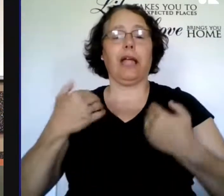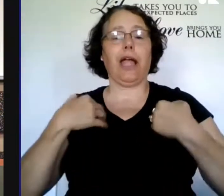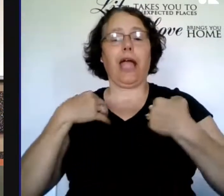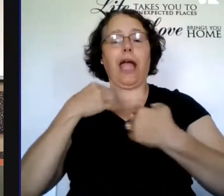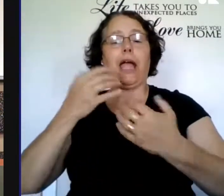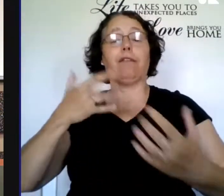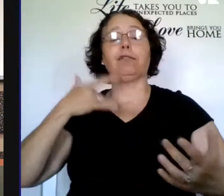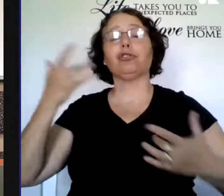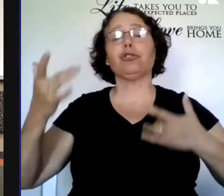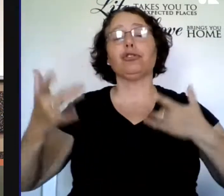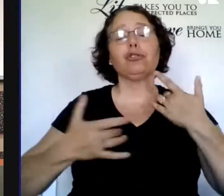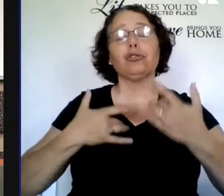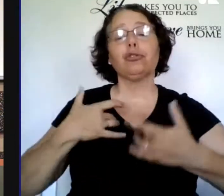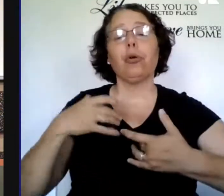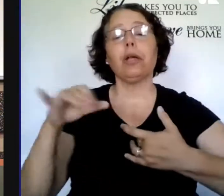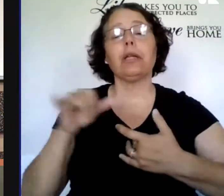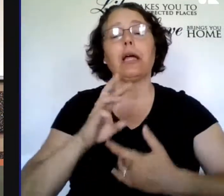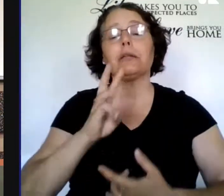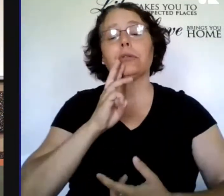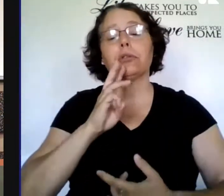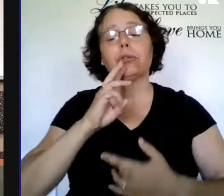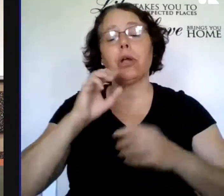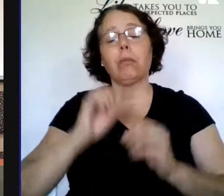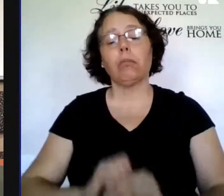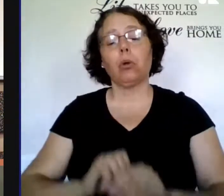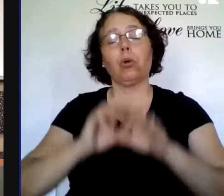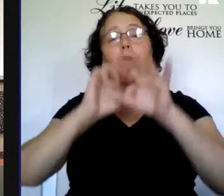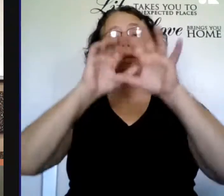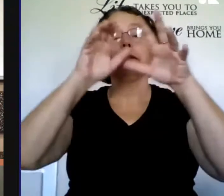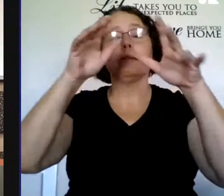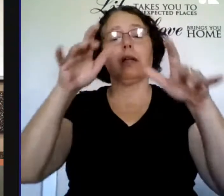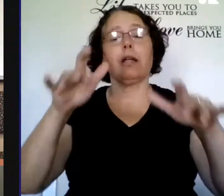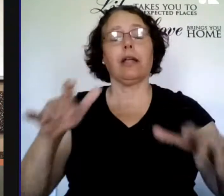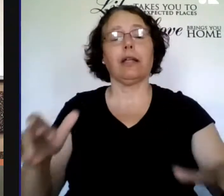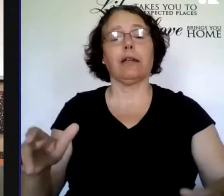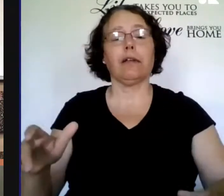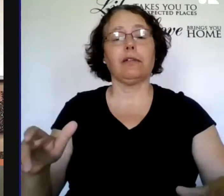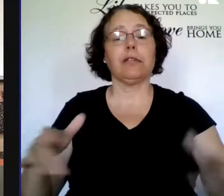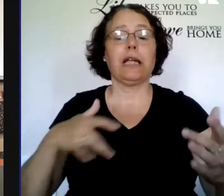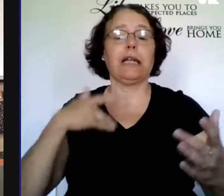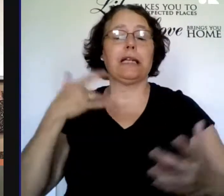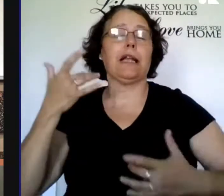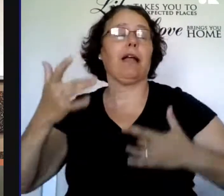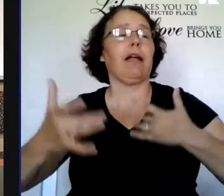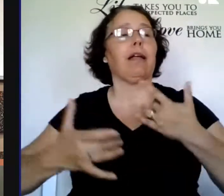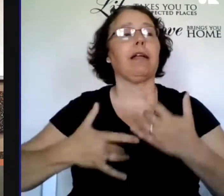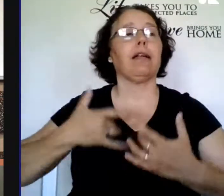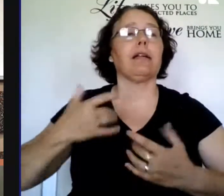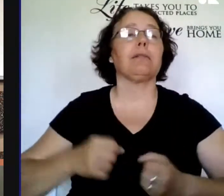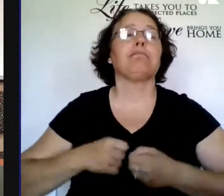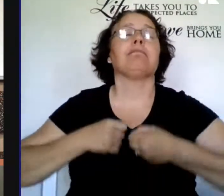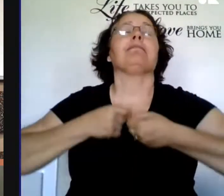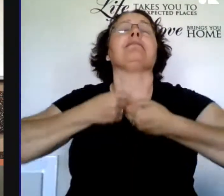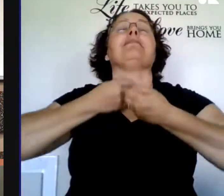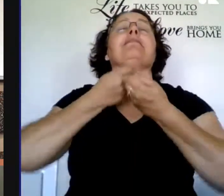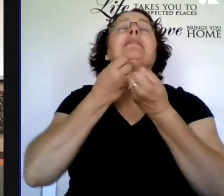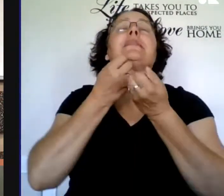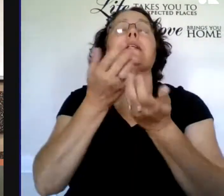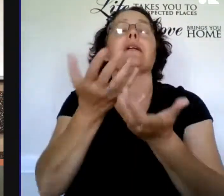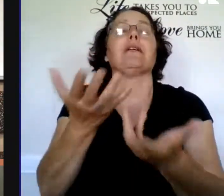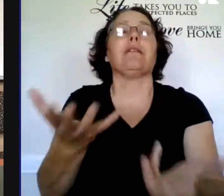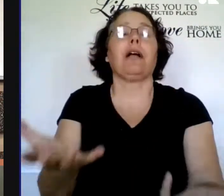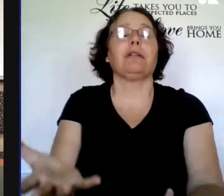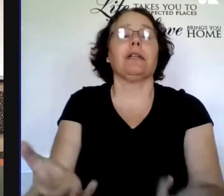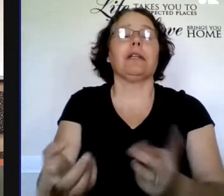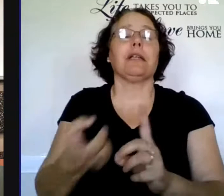joy like a fountain. I've got joy like a fountain. got joy like